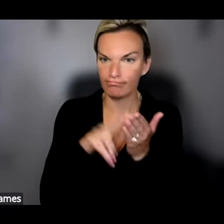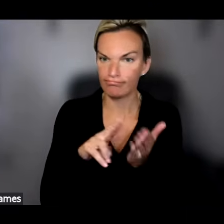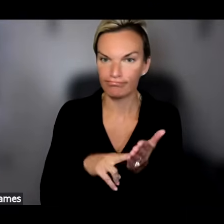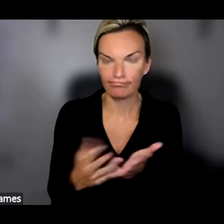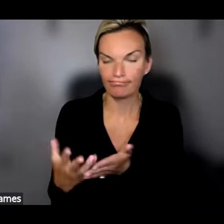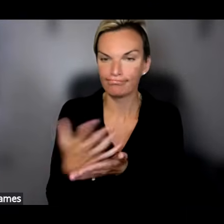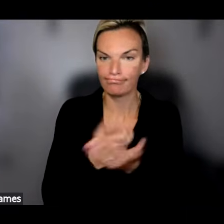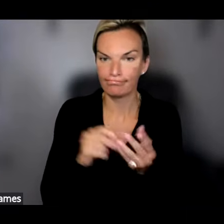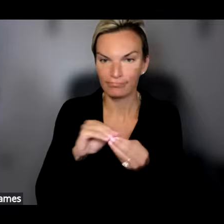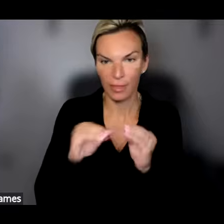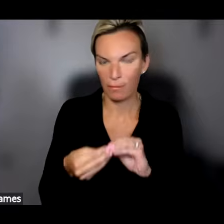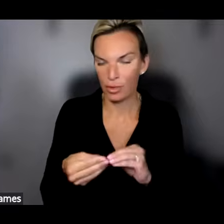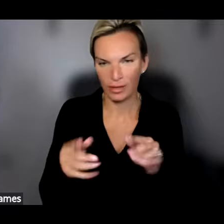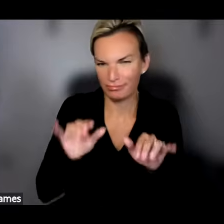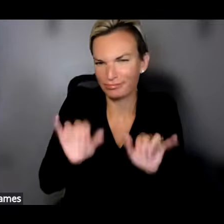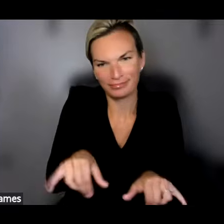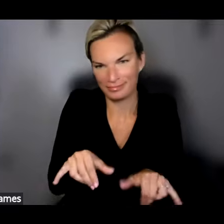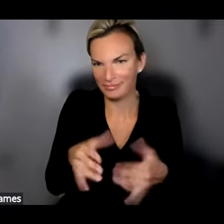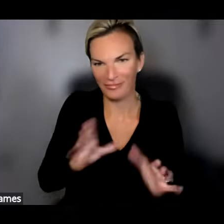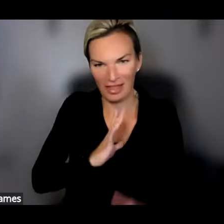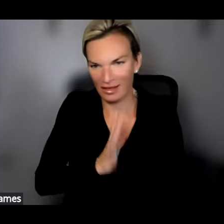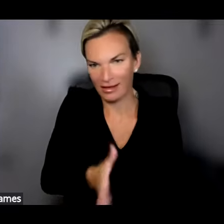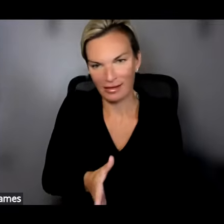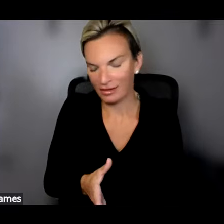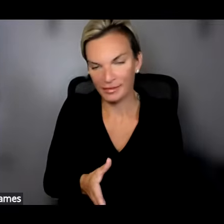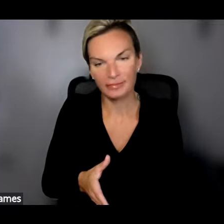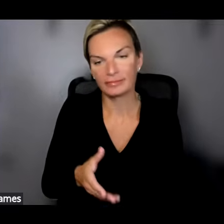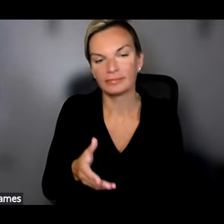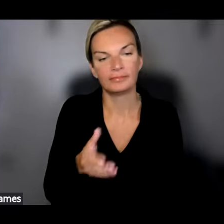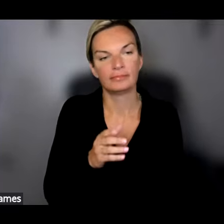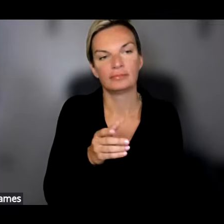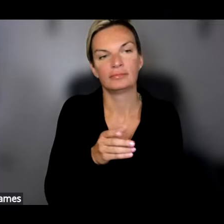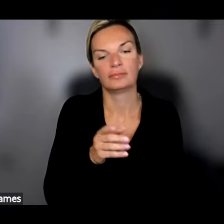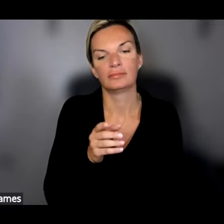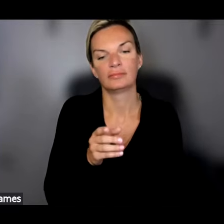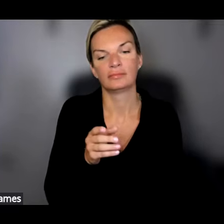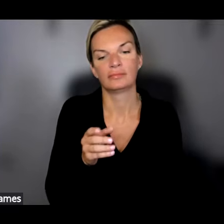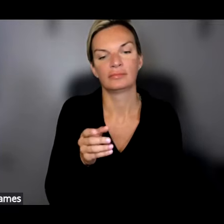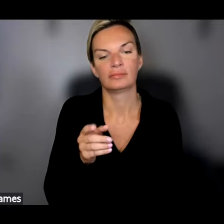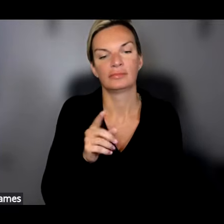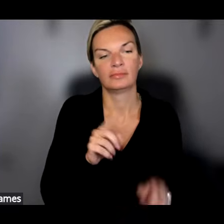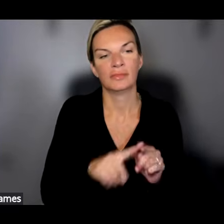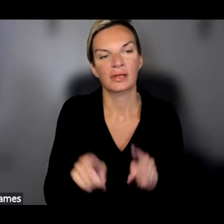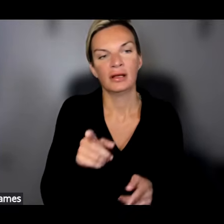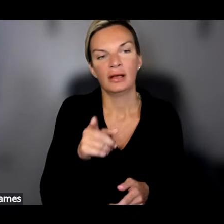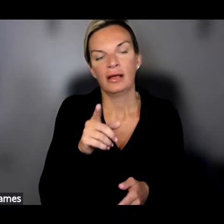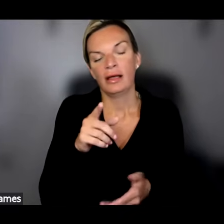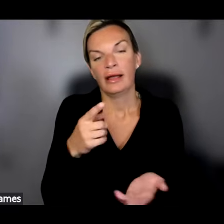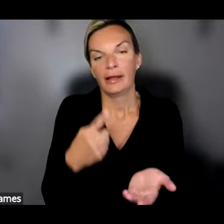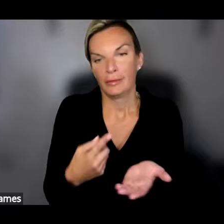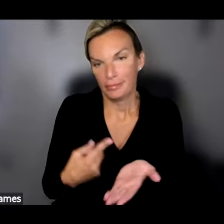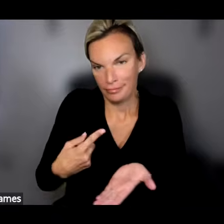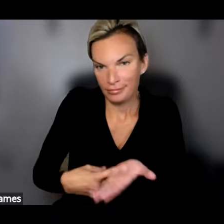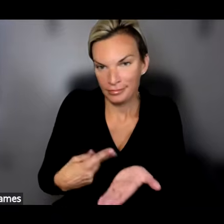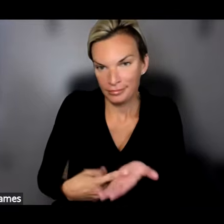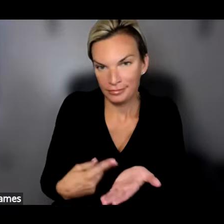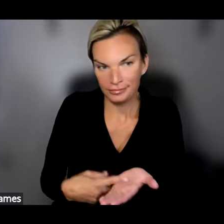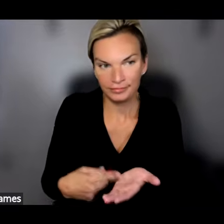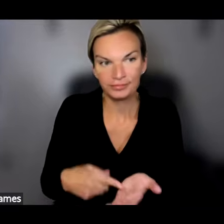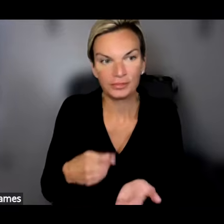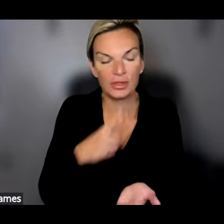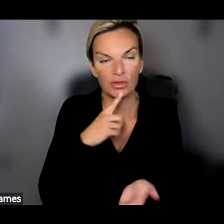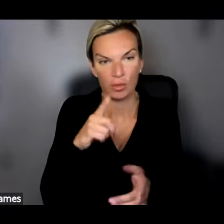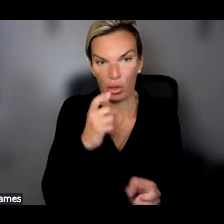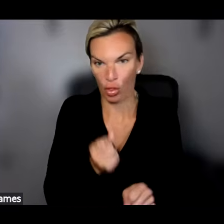only circulator issue is if the board considered the other issue, the argument that all of the signatures should be thrown out on